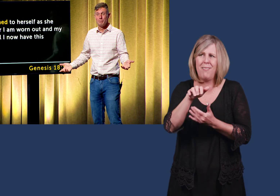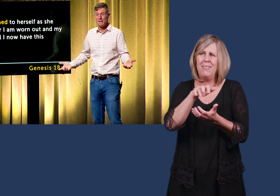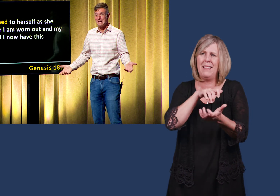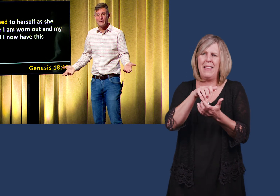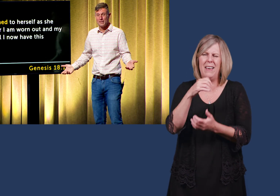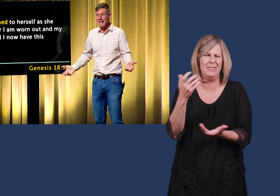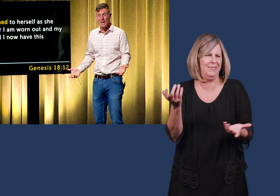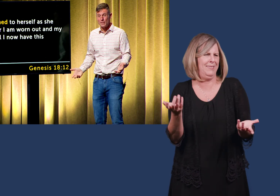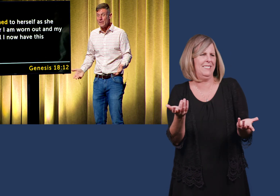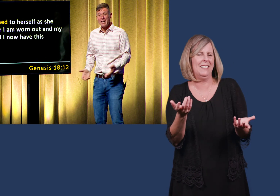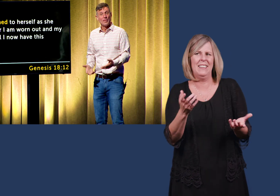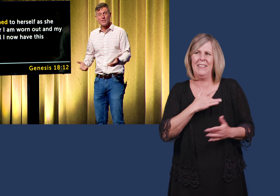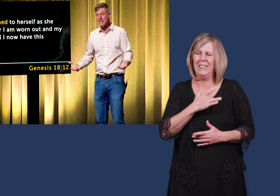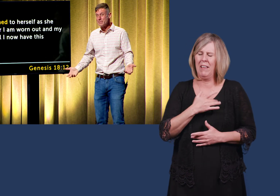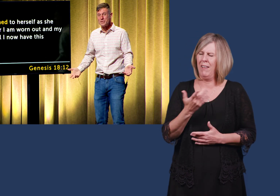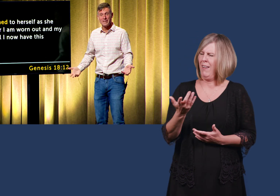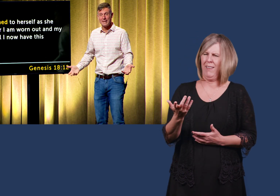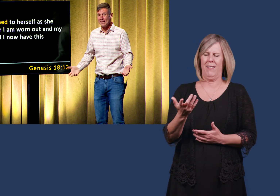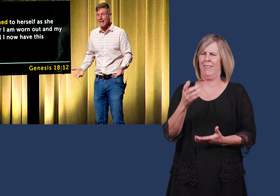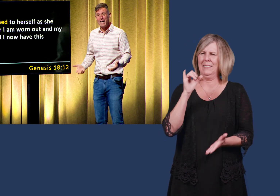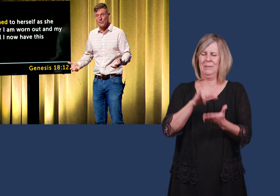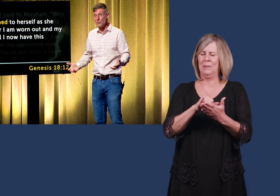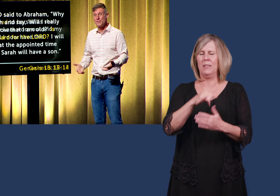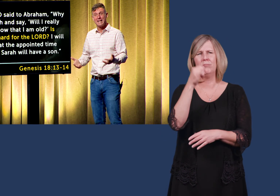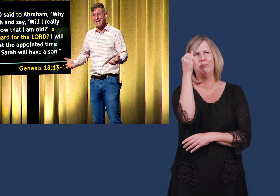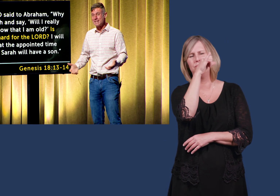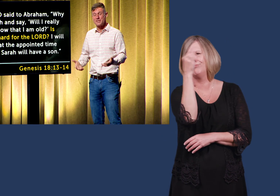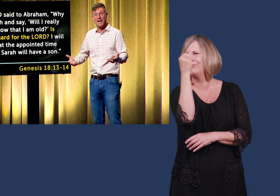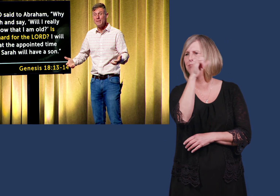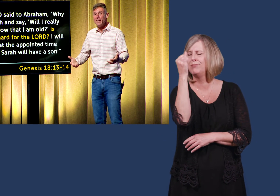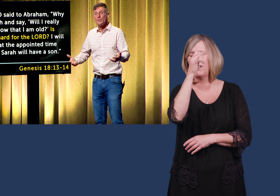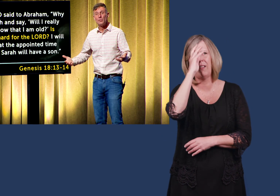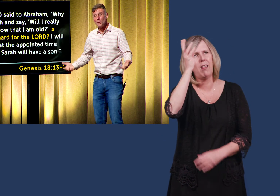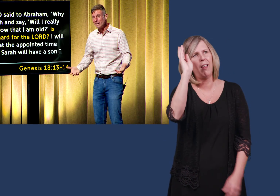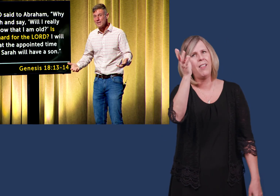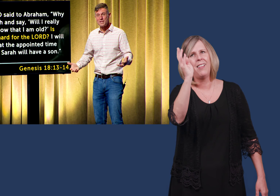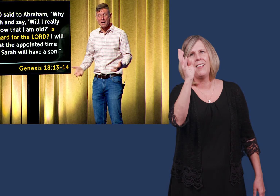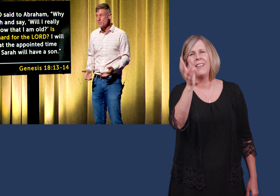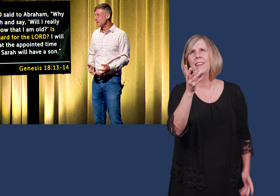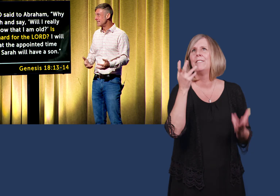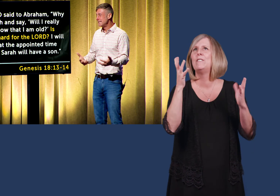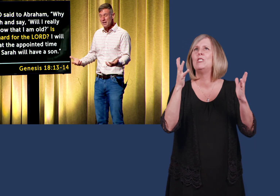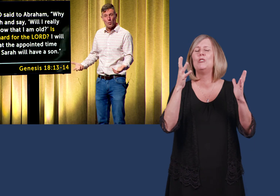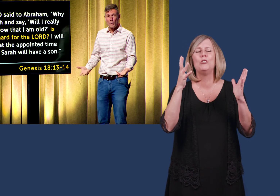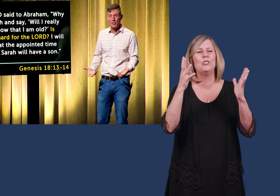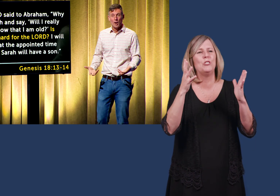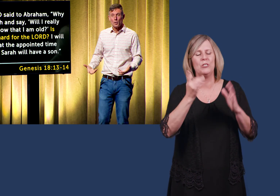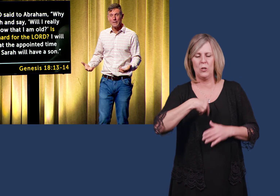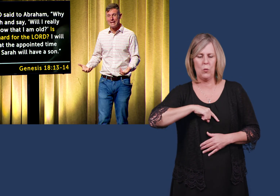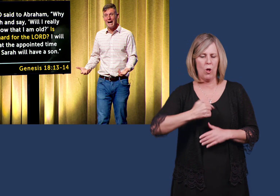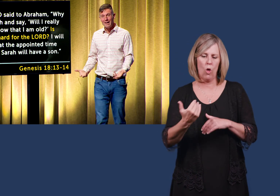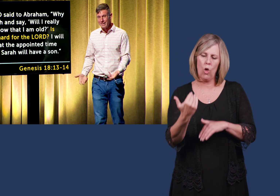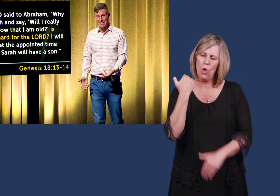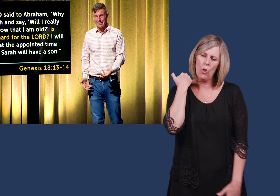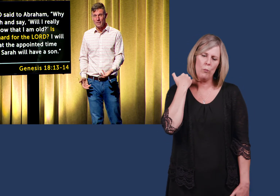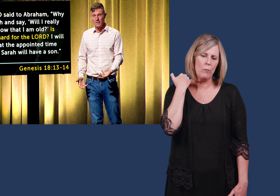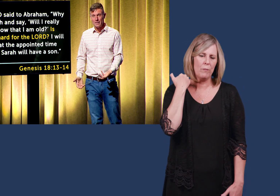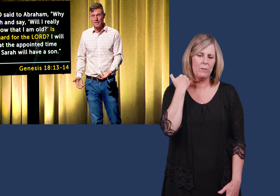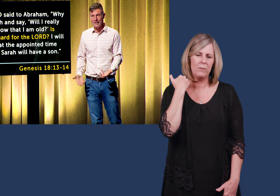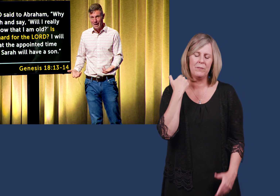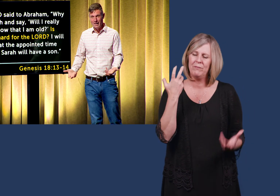of unbelief, a laugh of this seems silly, a laugh of we've got to stop fooling ourselves and deal with